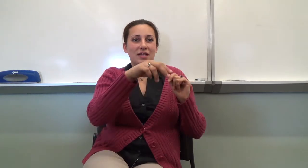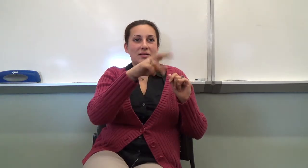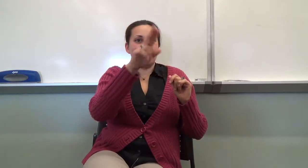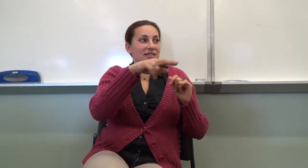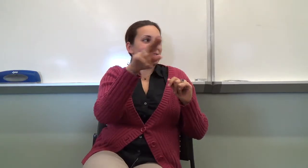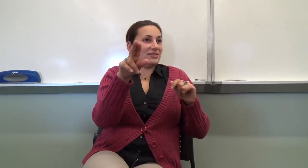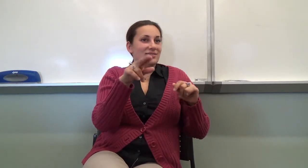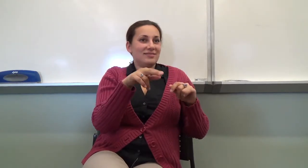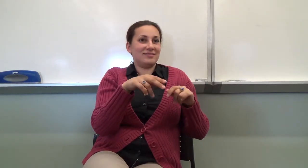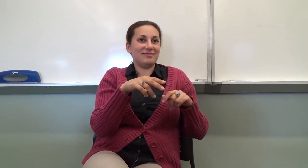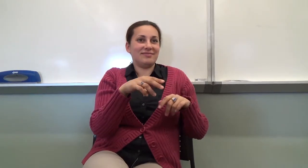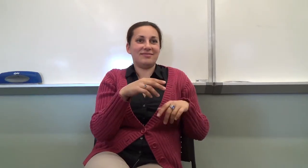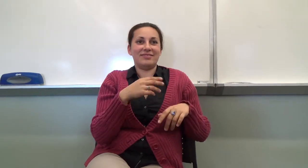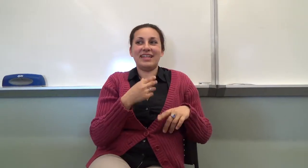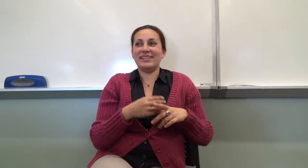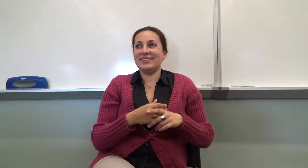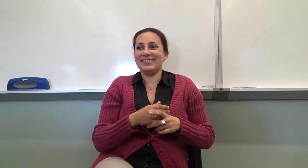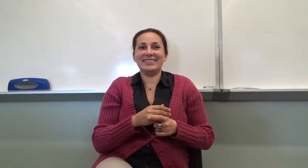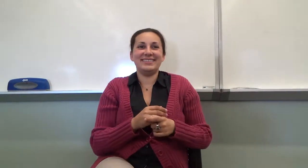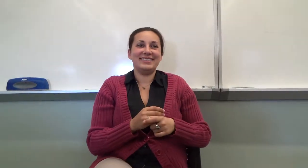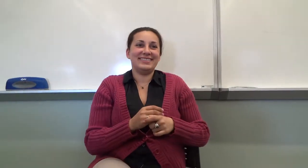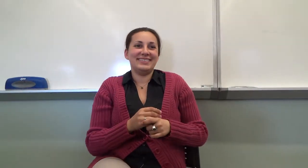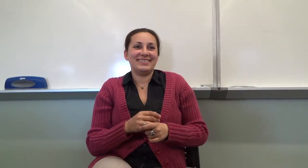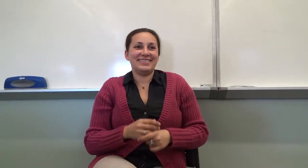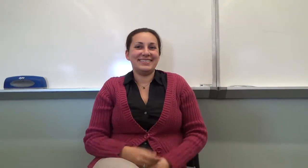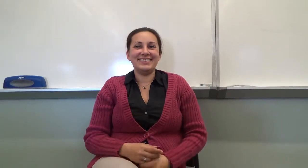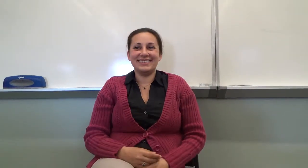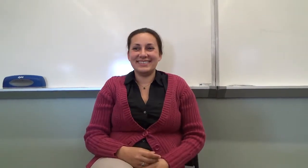Bless you. Thank you.